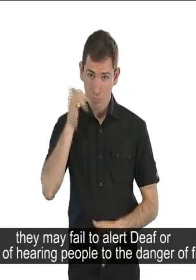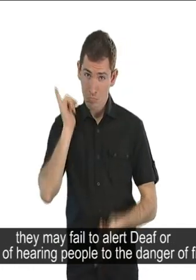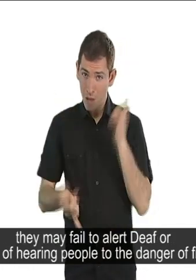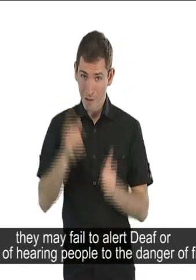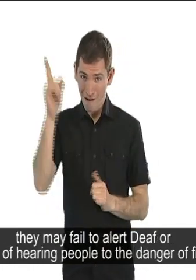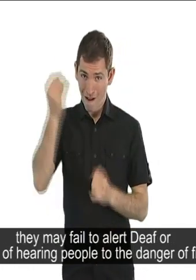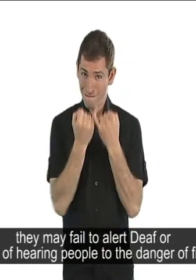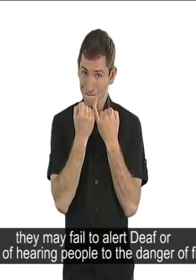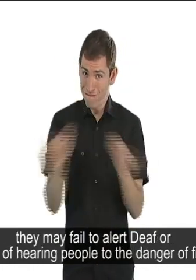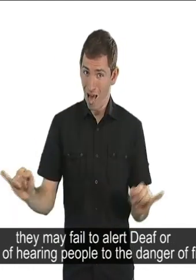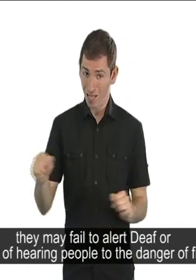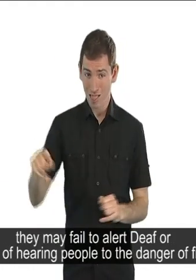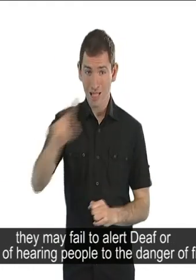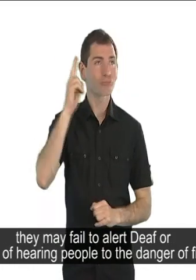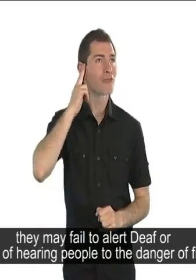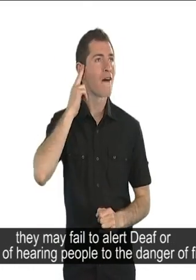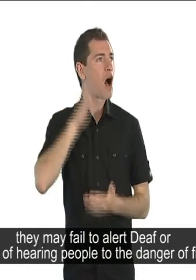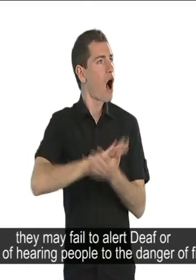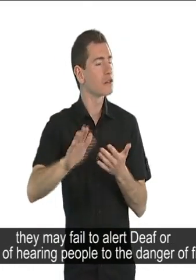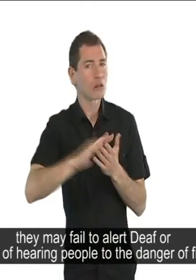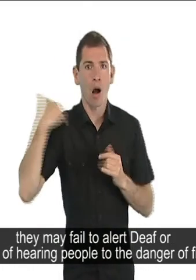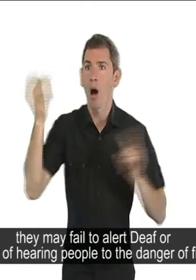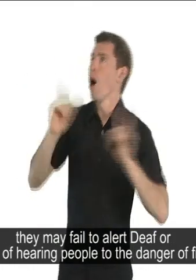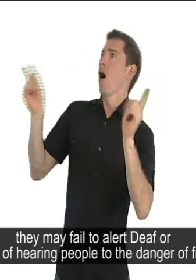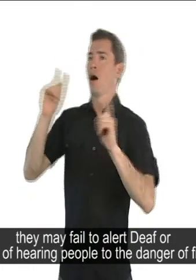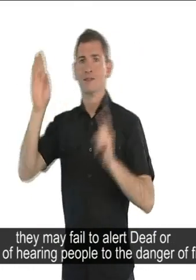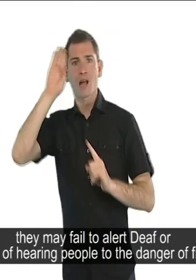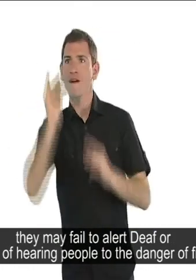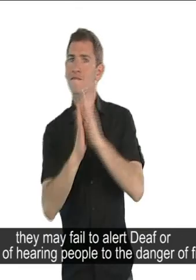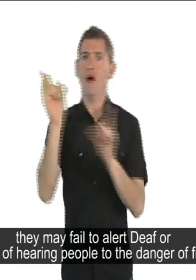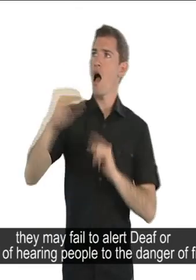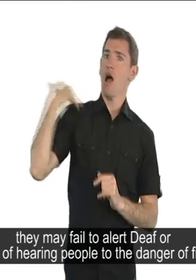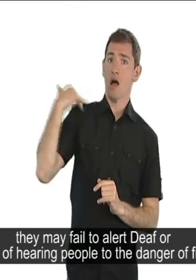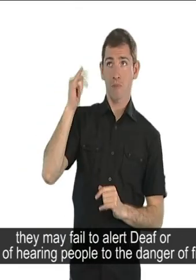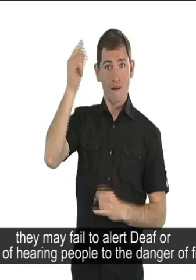they may fail to alert deaf or hard of hearing people to the danger of fire.